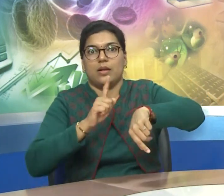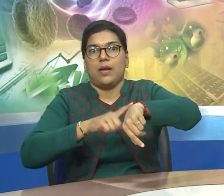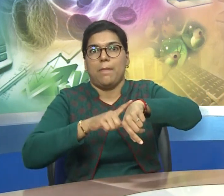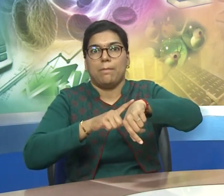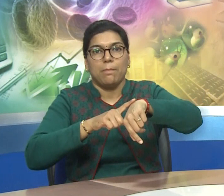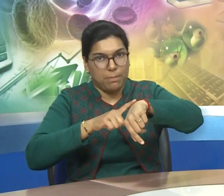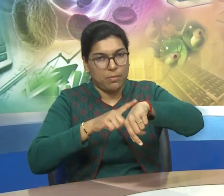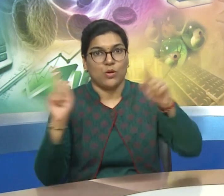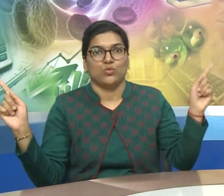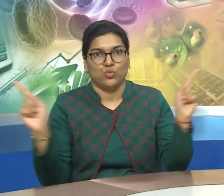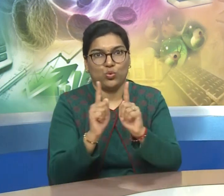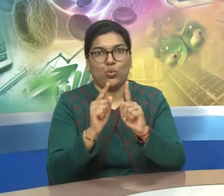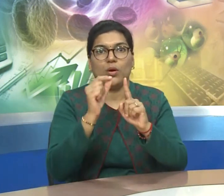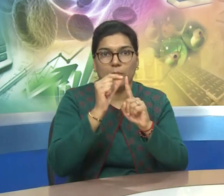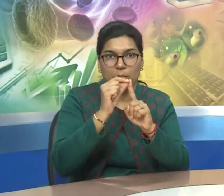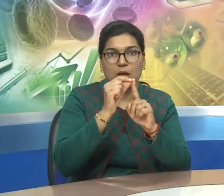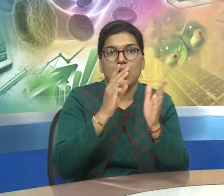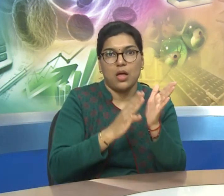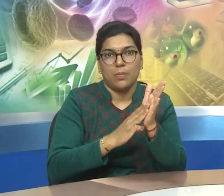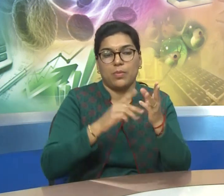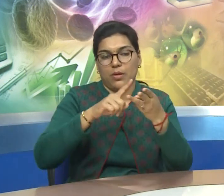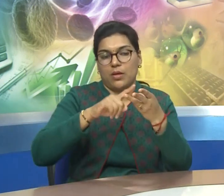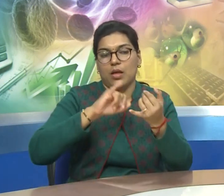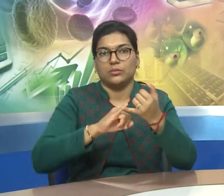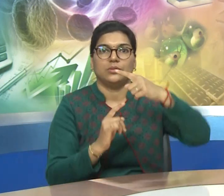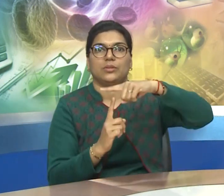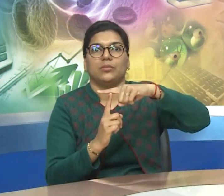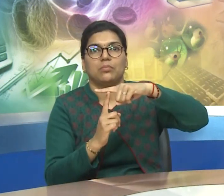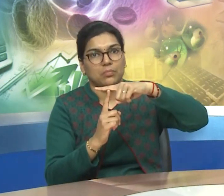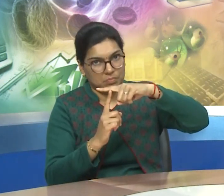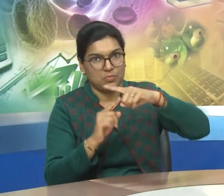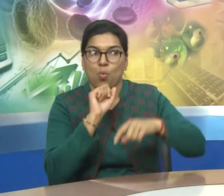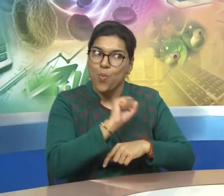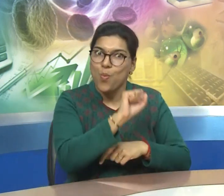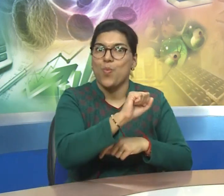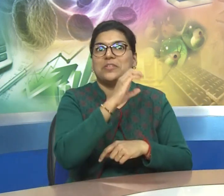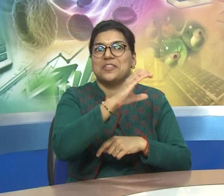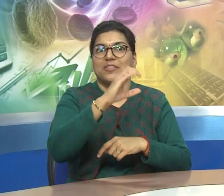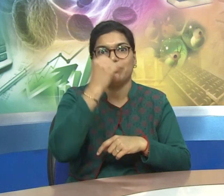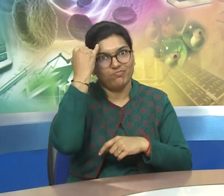time. So this colon classification is the Indian system.